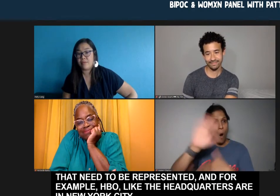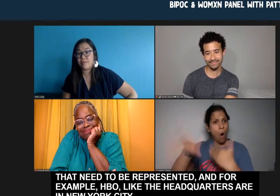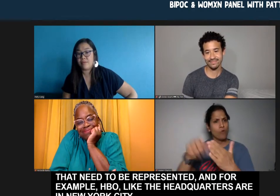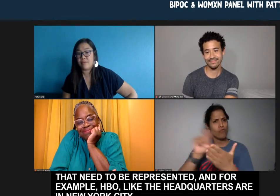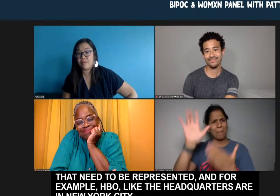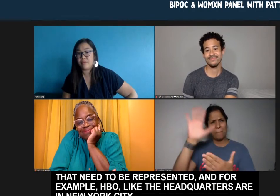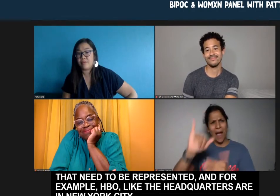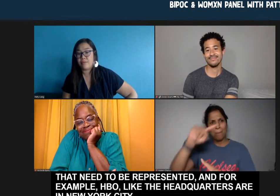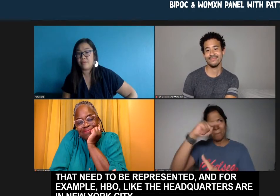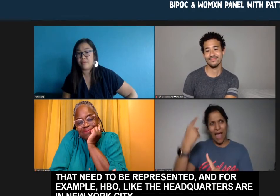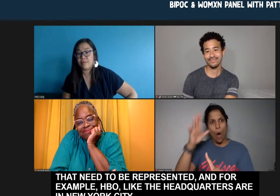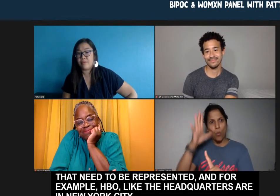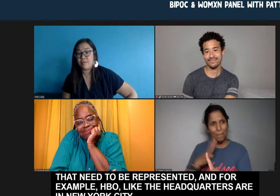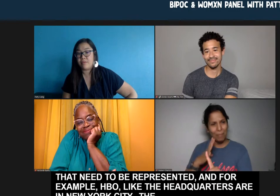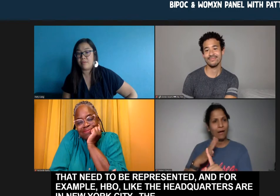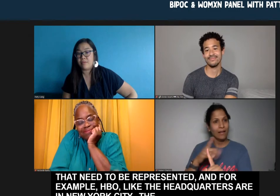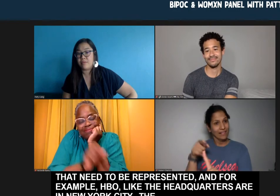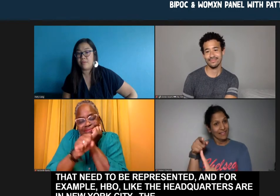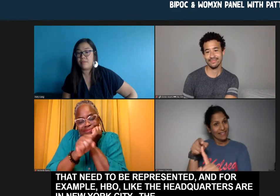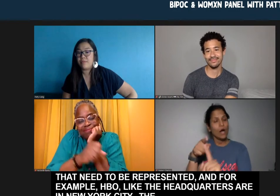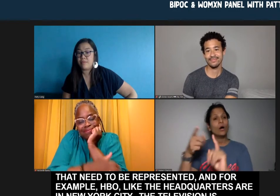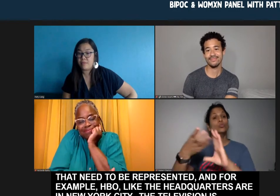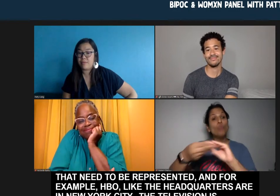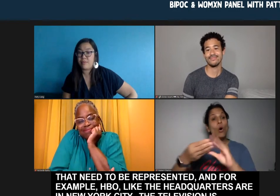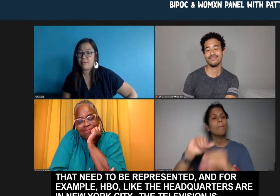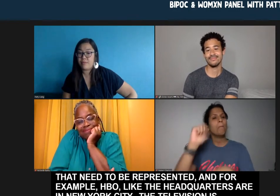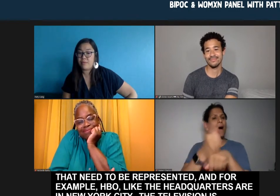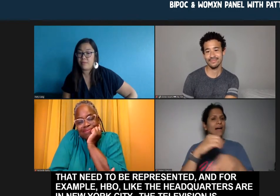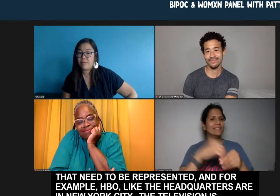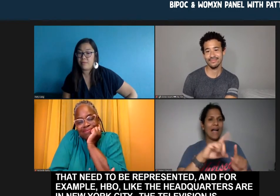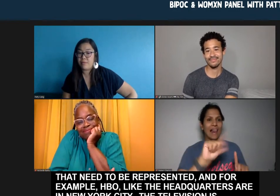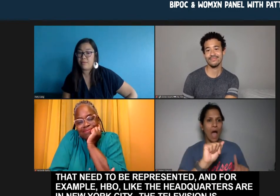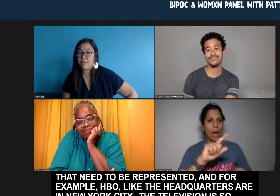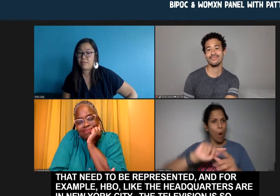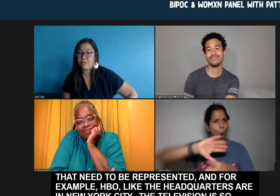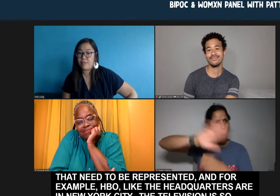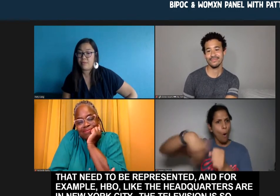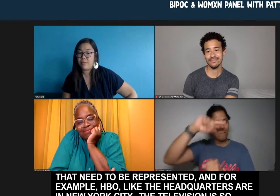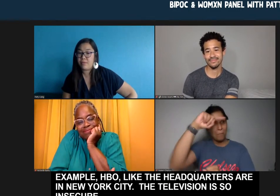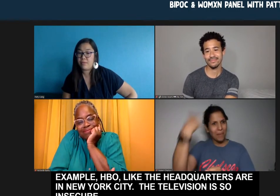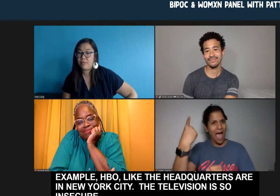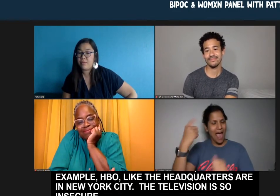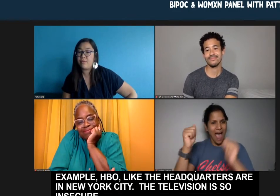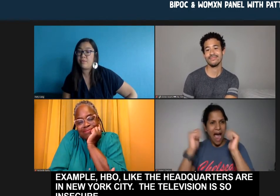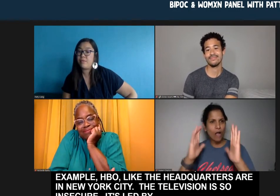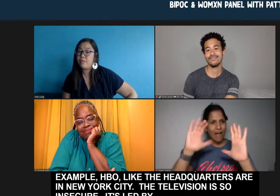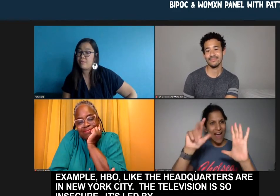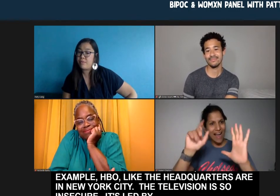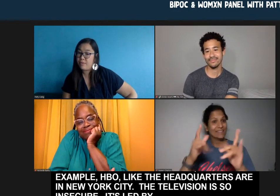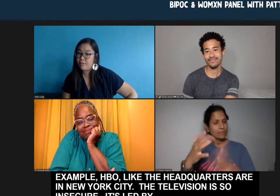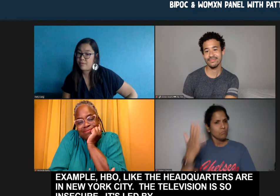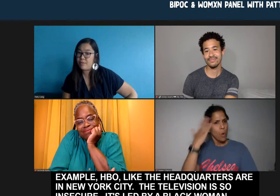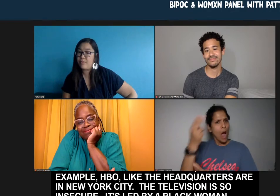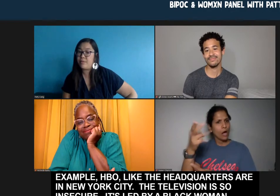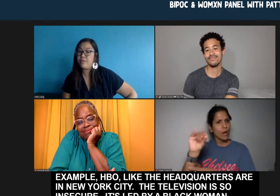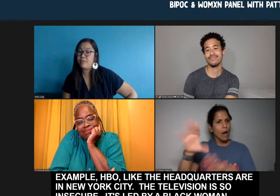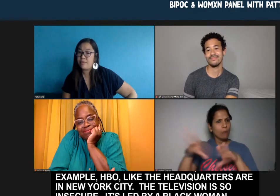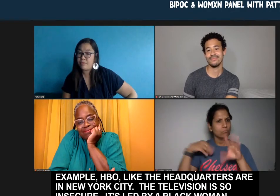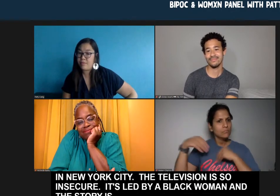so insecure. I mean, it's led by a Black woman and the story is based in Los Angeles, but everyone are Black